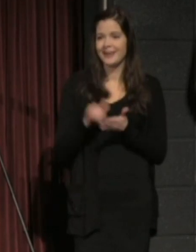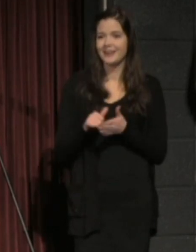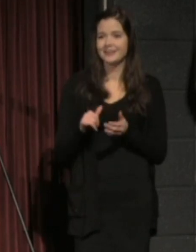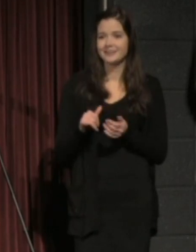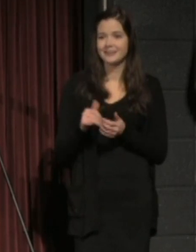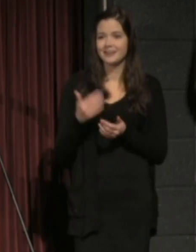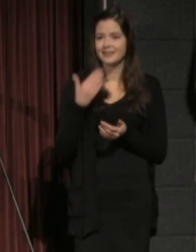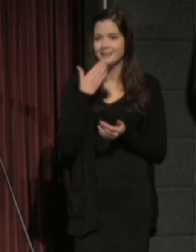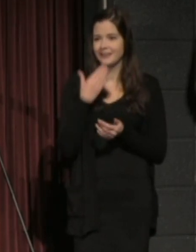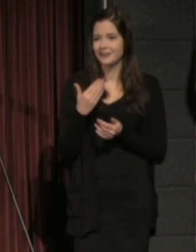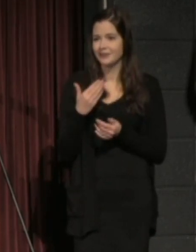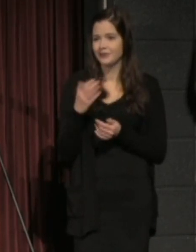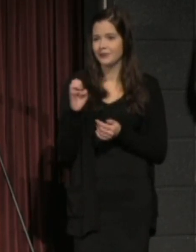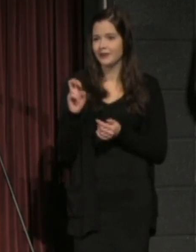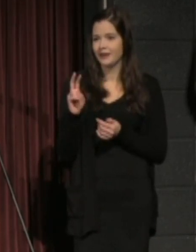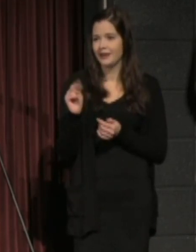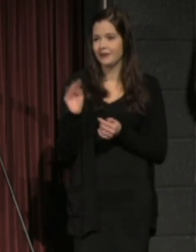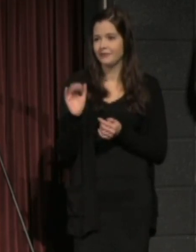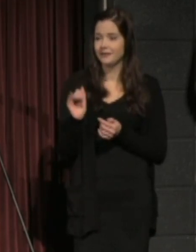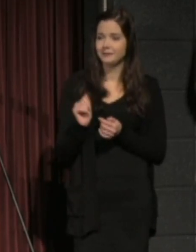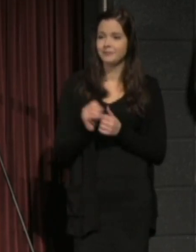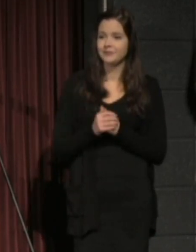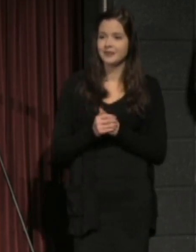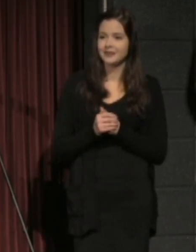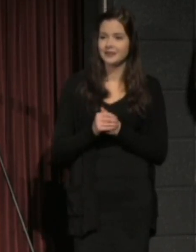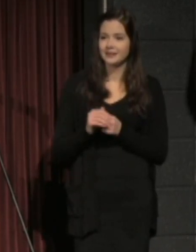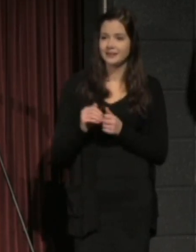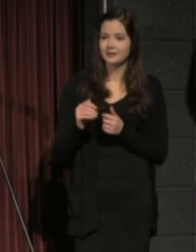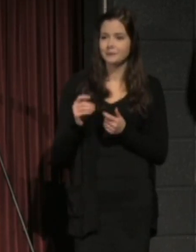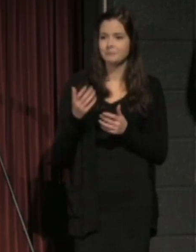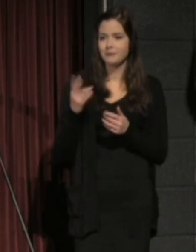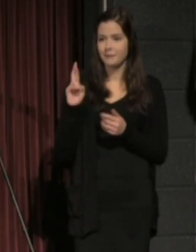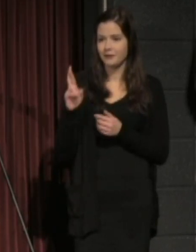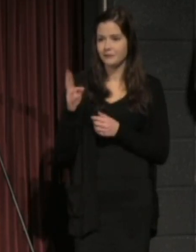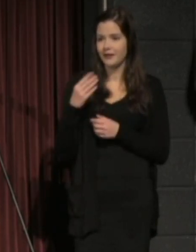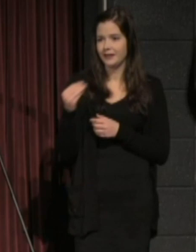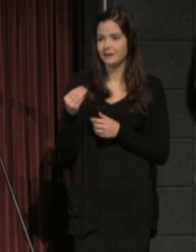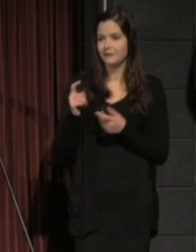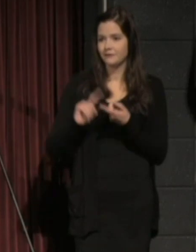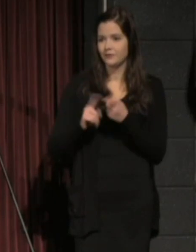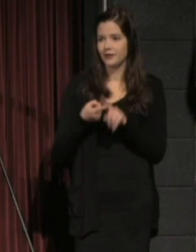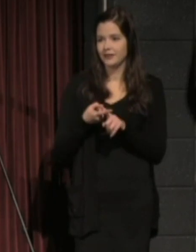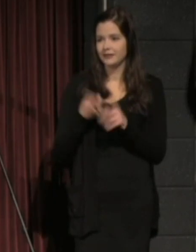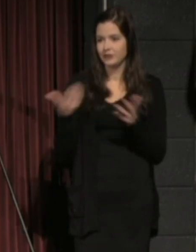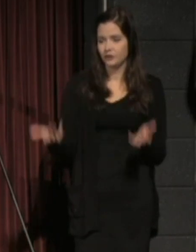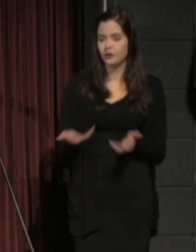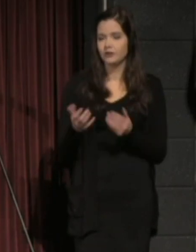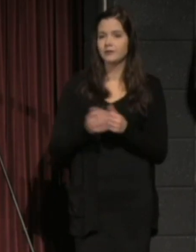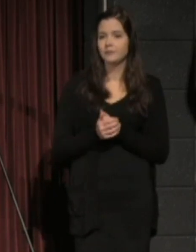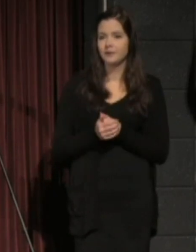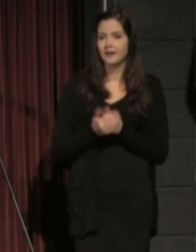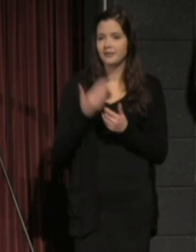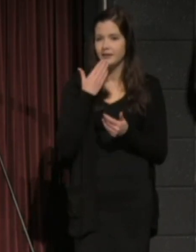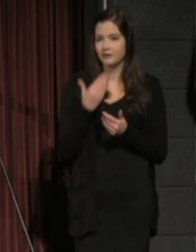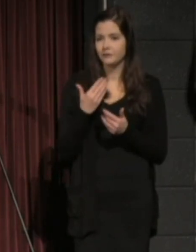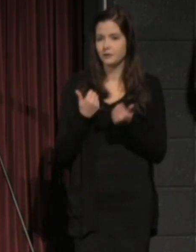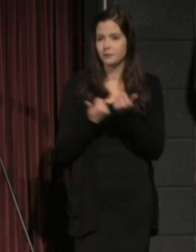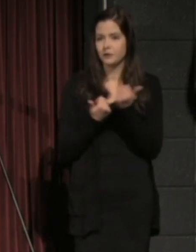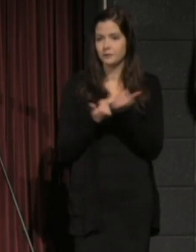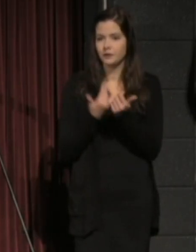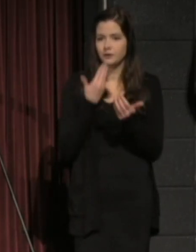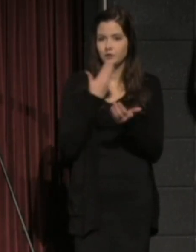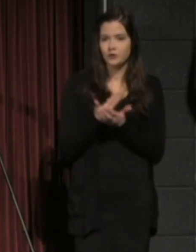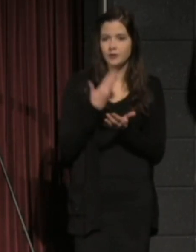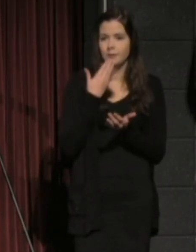Evan Stack for being my best friend and first friend at Lake Region. Thank you for always being there for me through the good and the bad. You'll always be